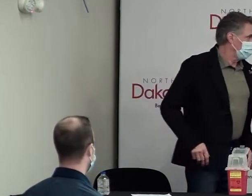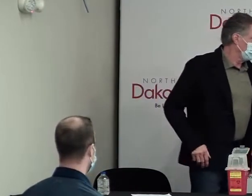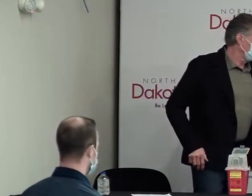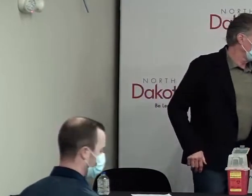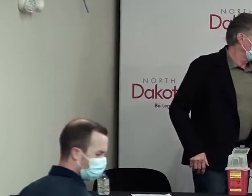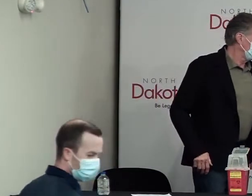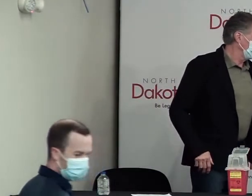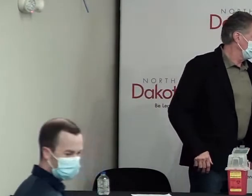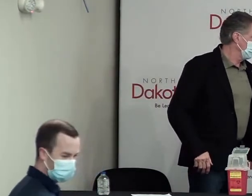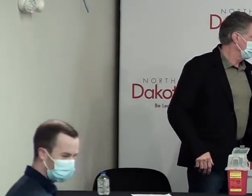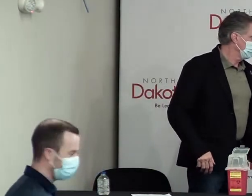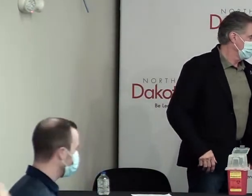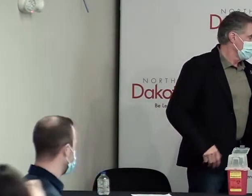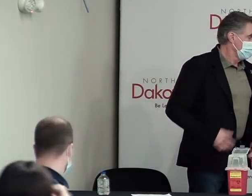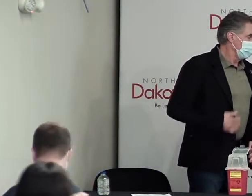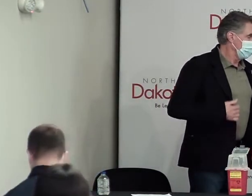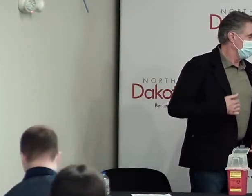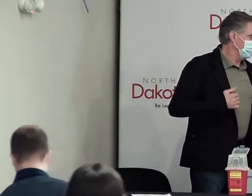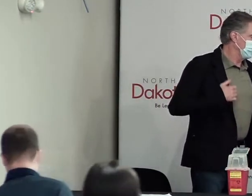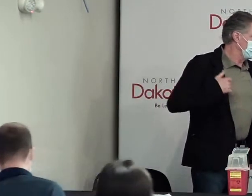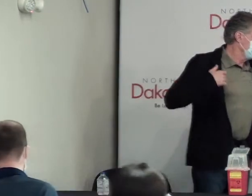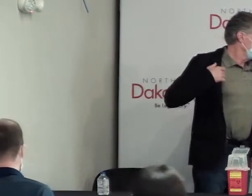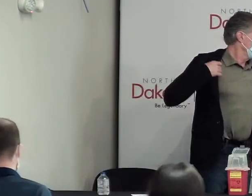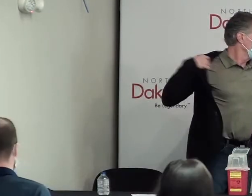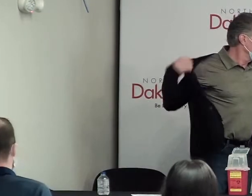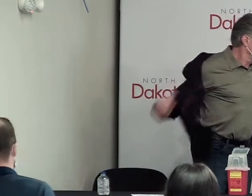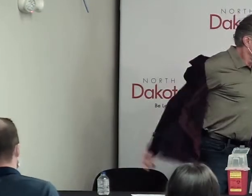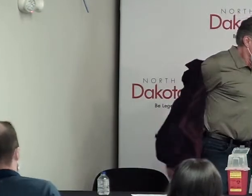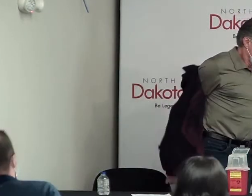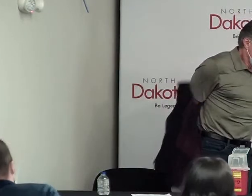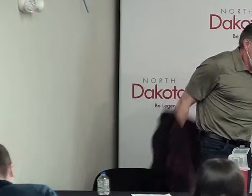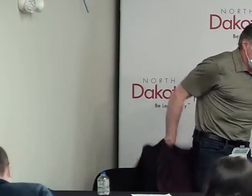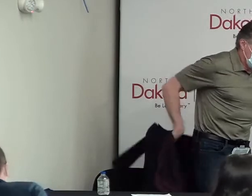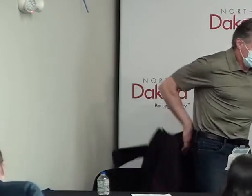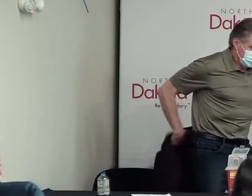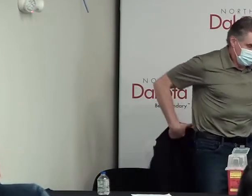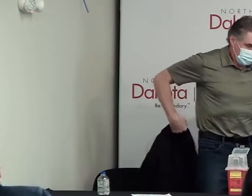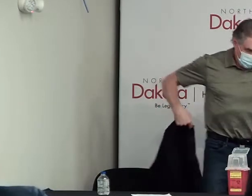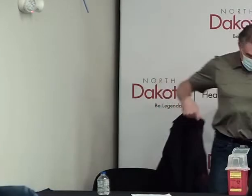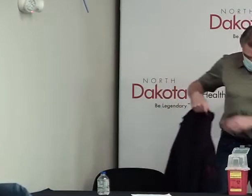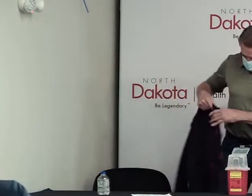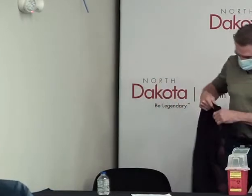Preference on what arms, sitting or standing? Do you have a preference? Left arm, maybe.